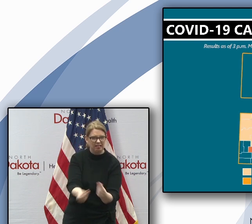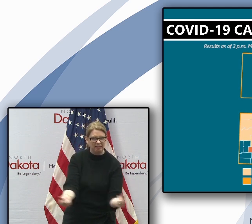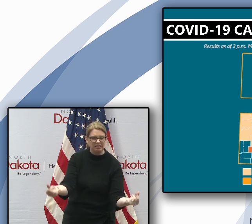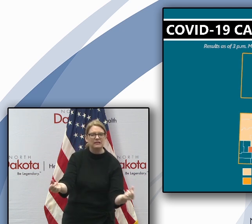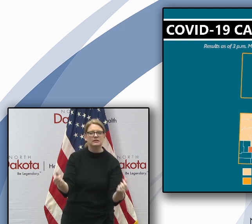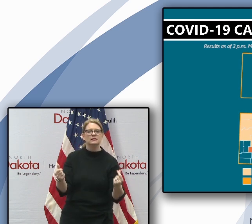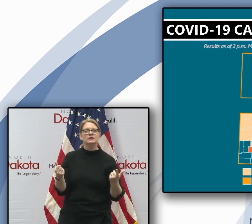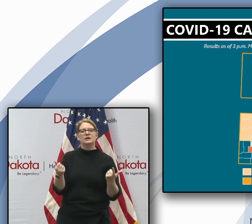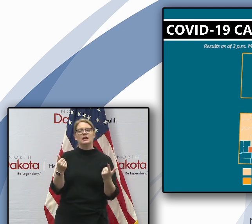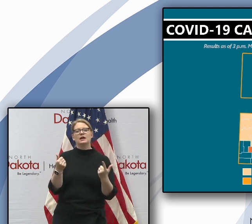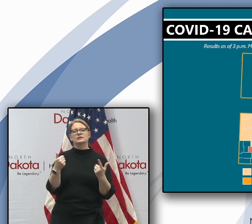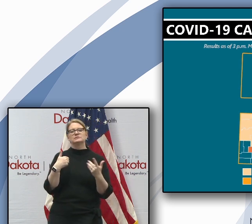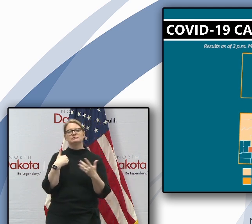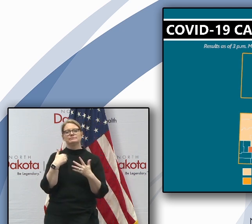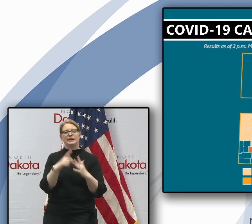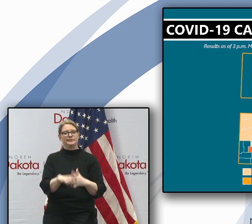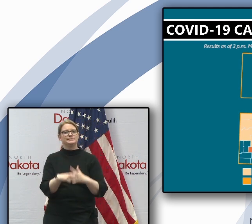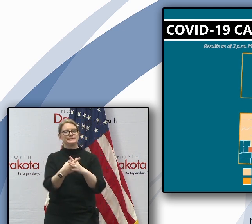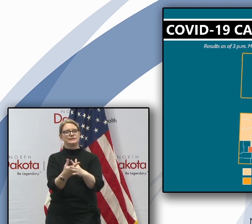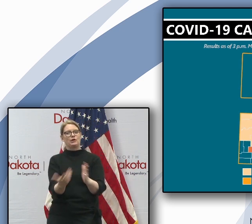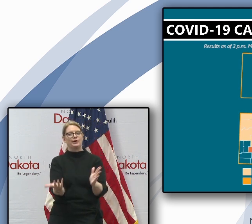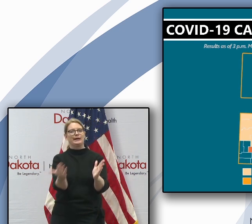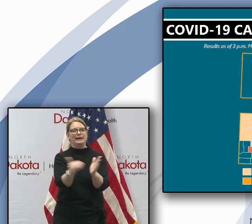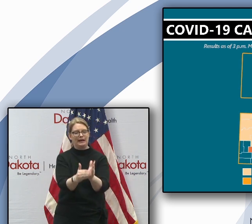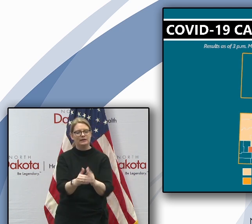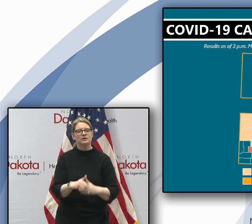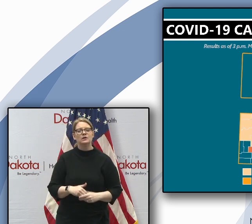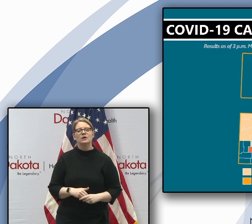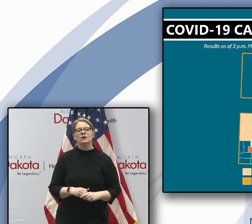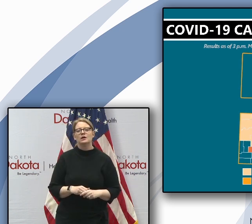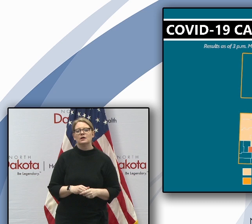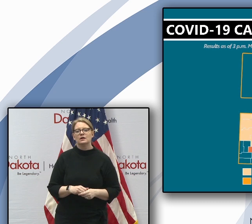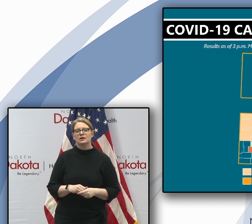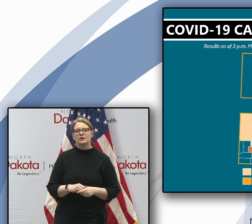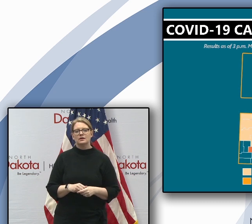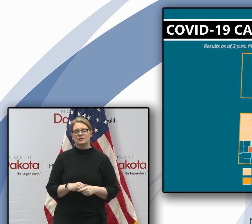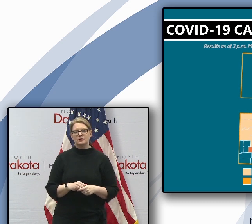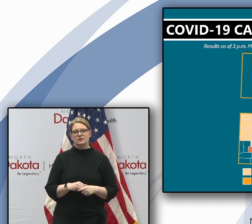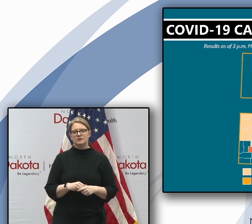the new normal after this. There have also been some